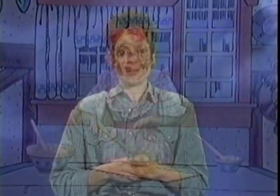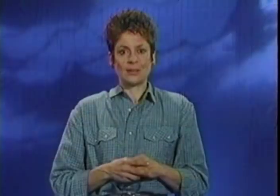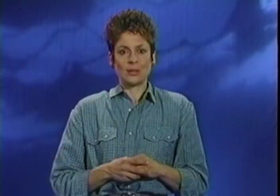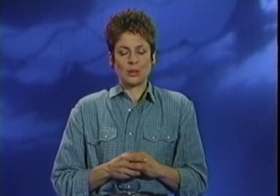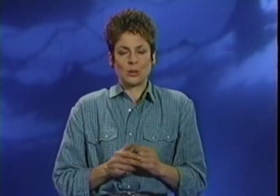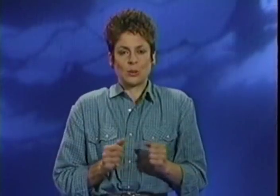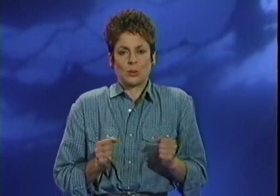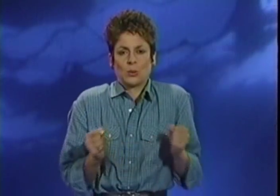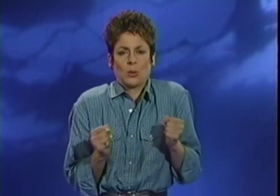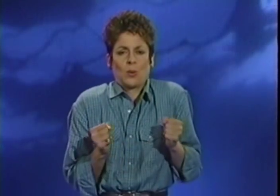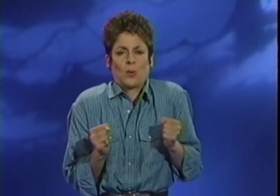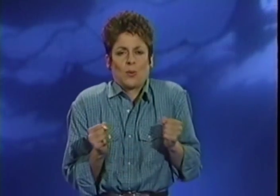Cold.